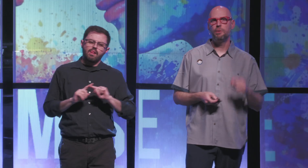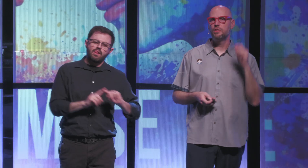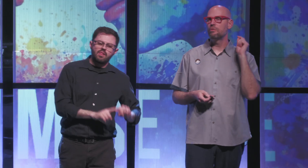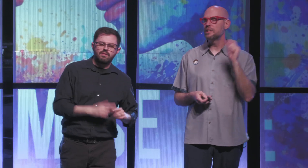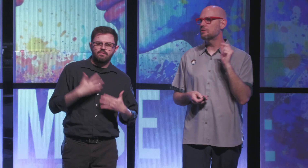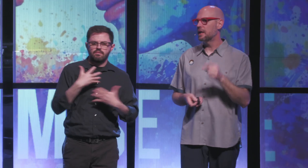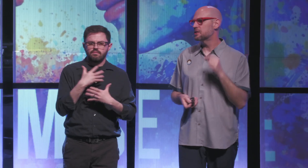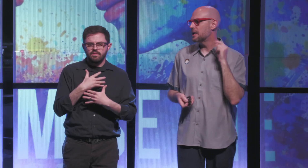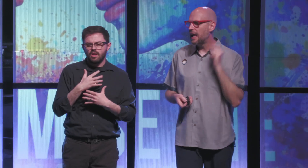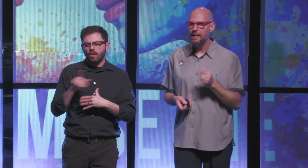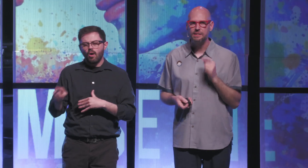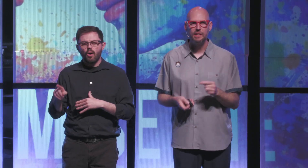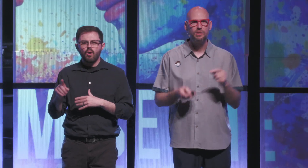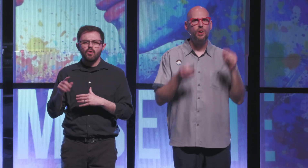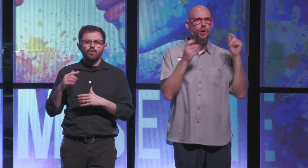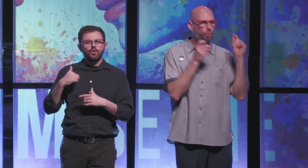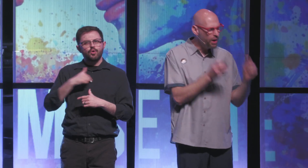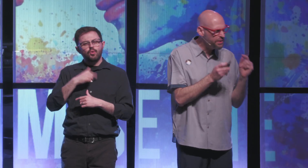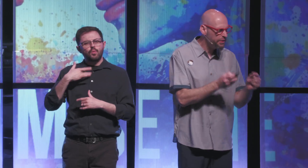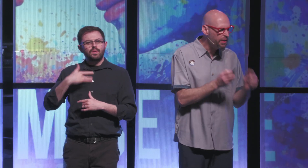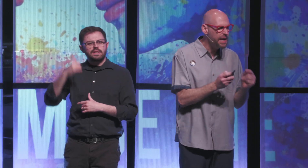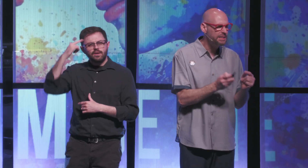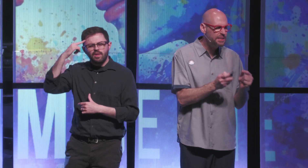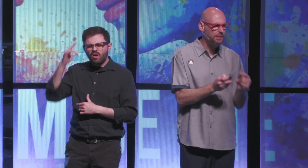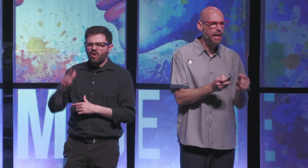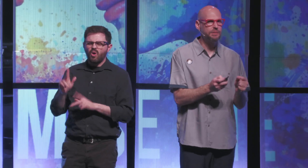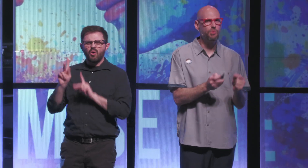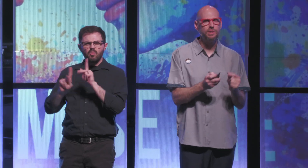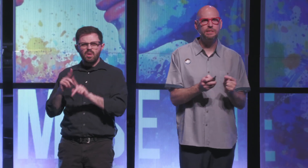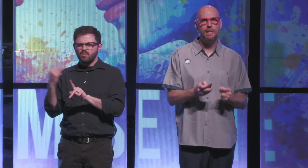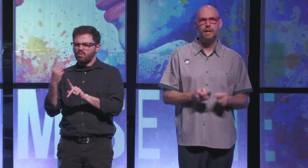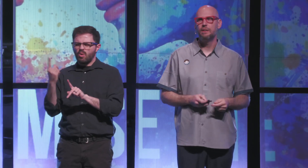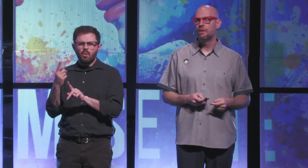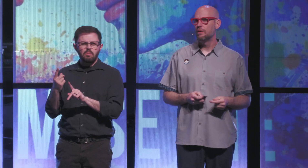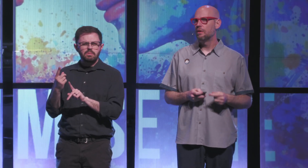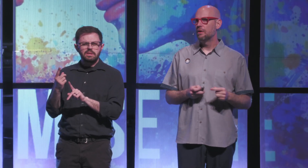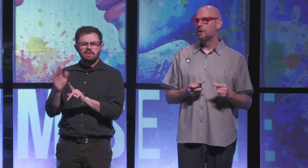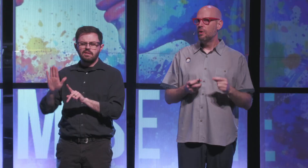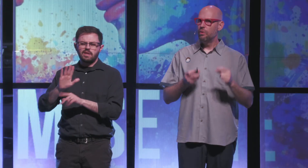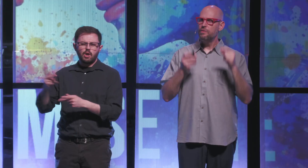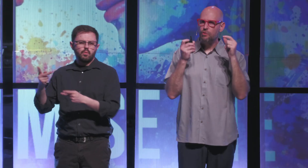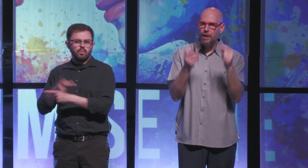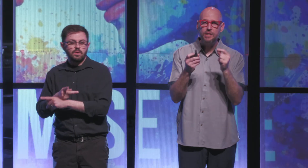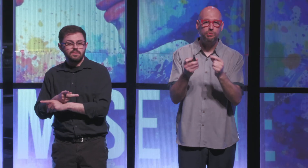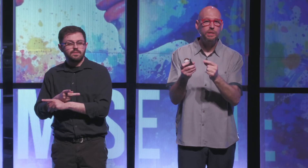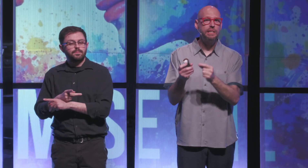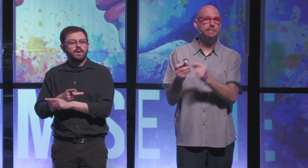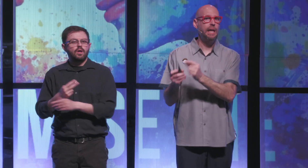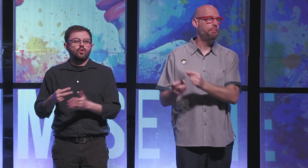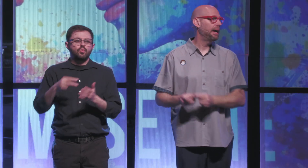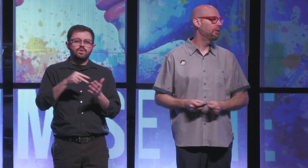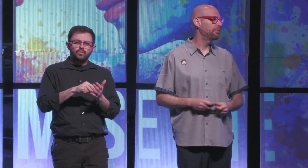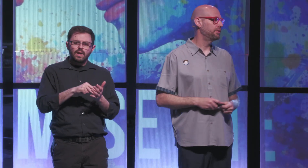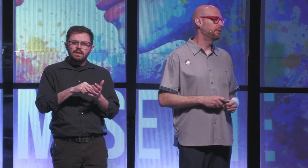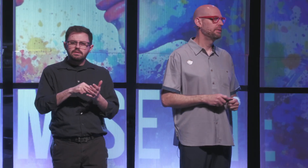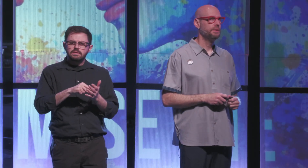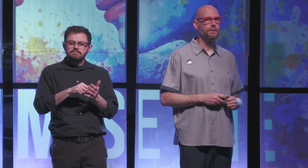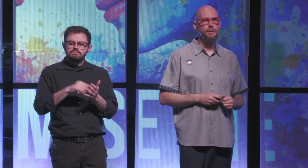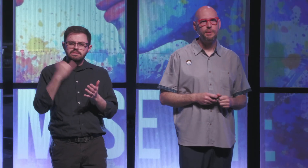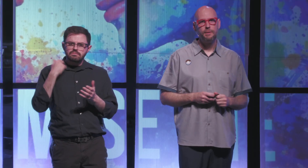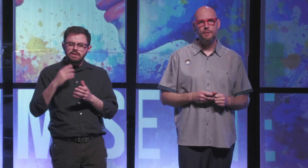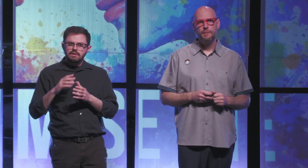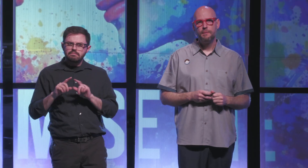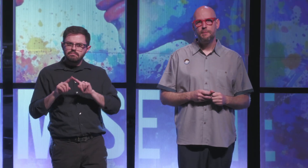ever done, but the resurrection asks us, what if grace still has more to say? What if grace really is that powerful?